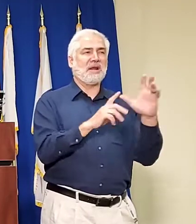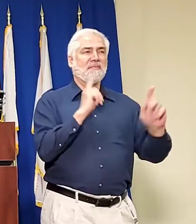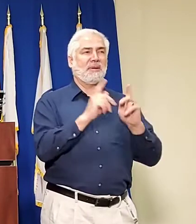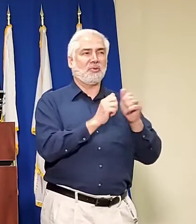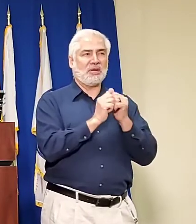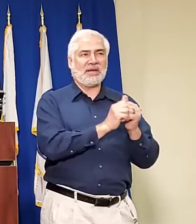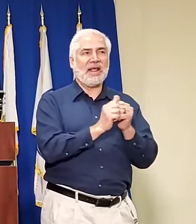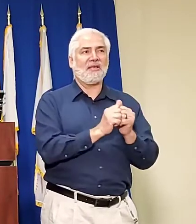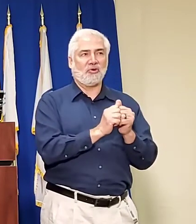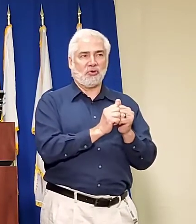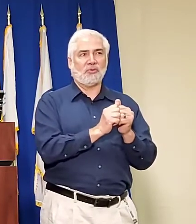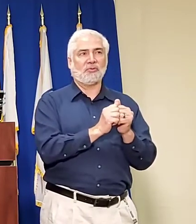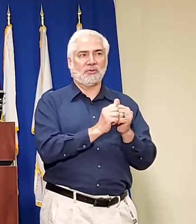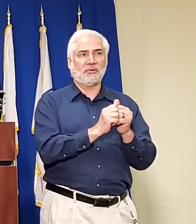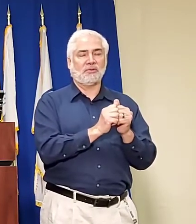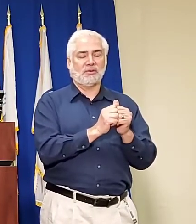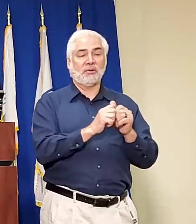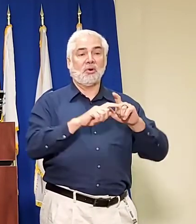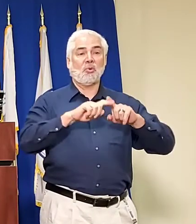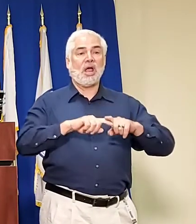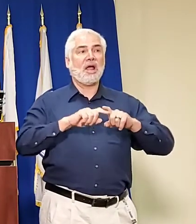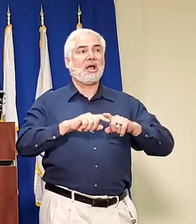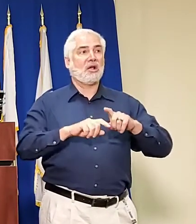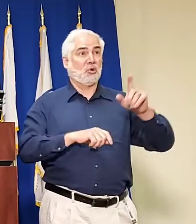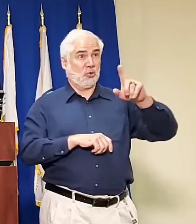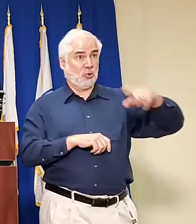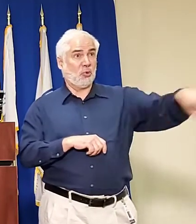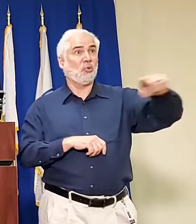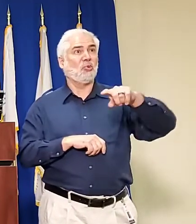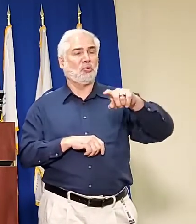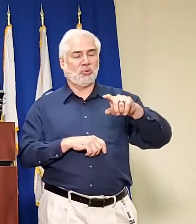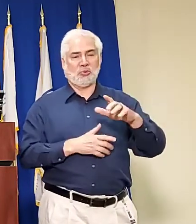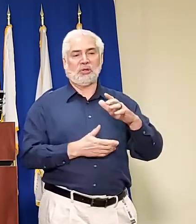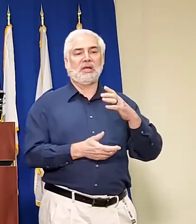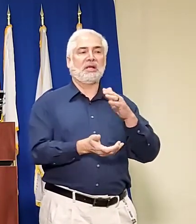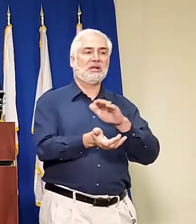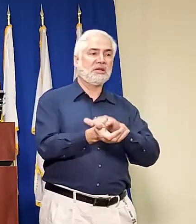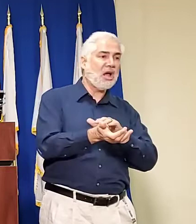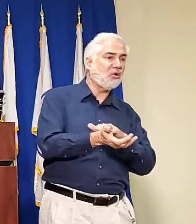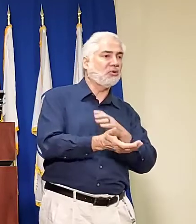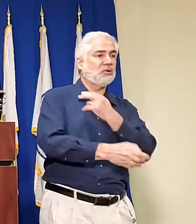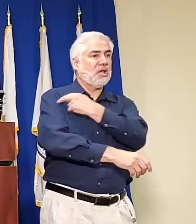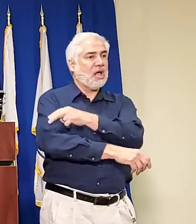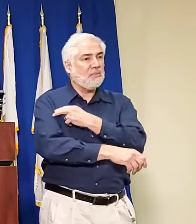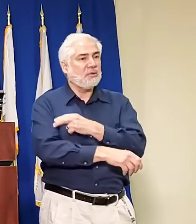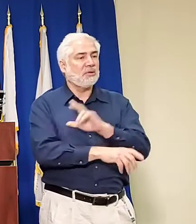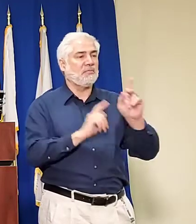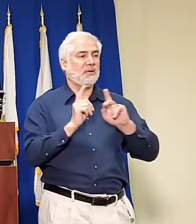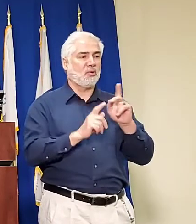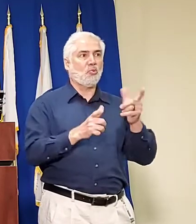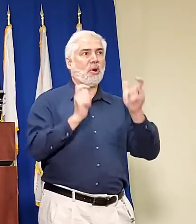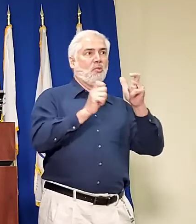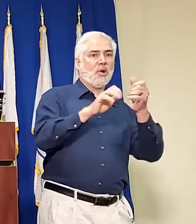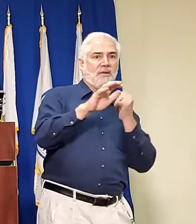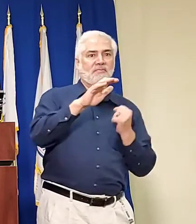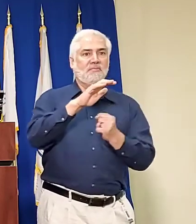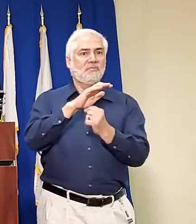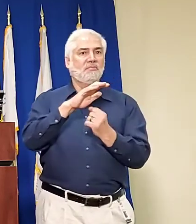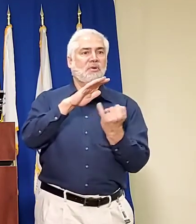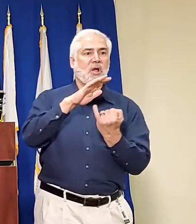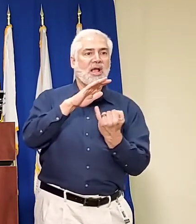more heavily on the public as well as healthcare providers to assure that individuals are isolated or